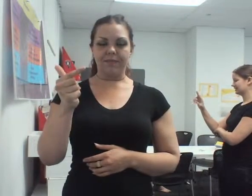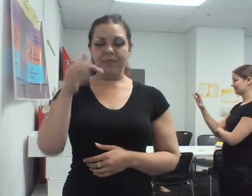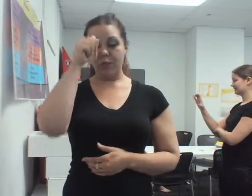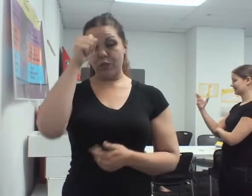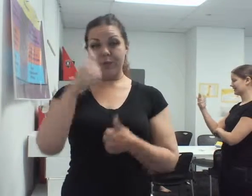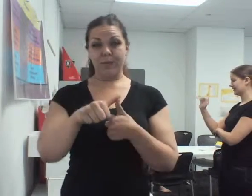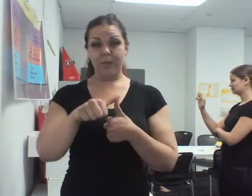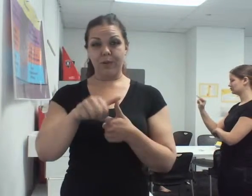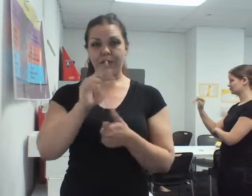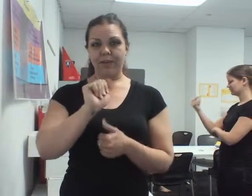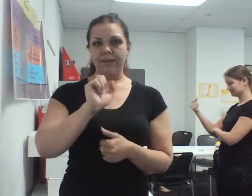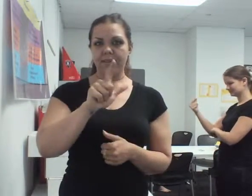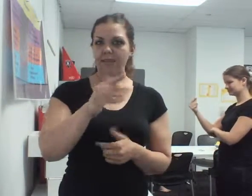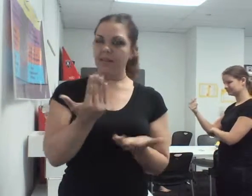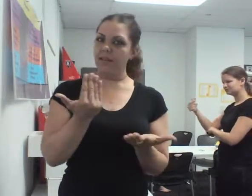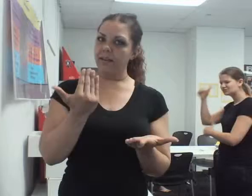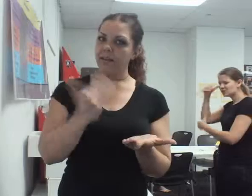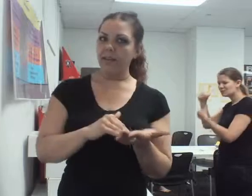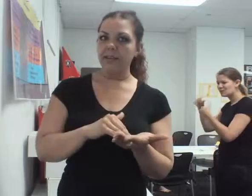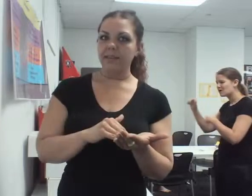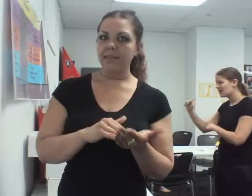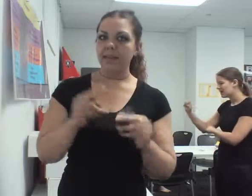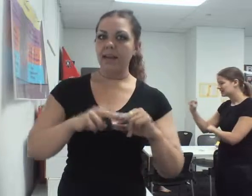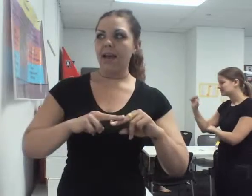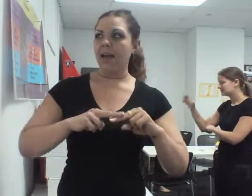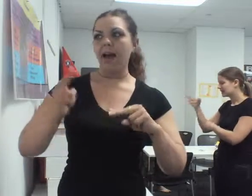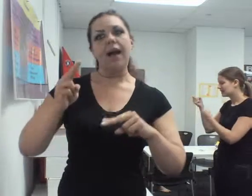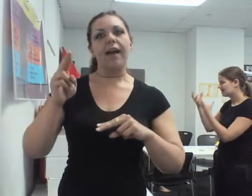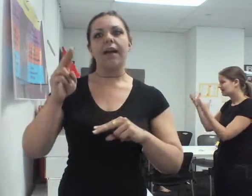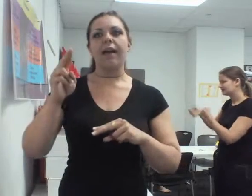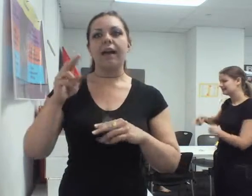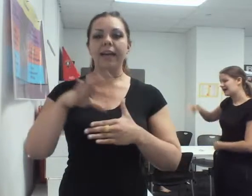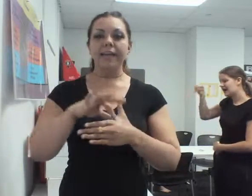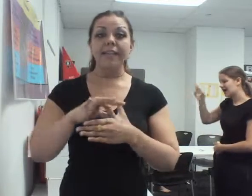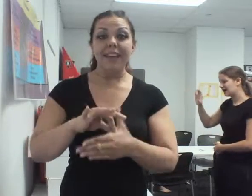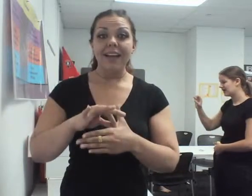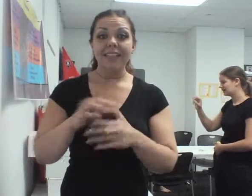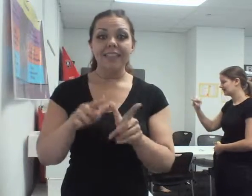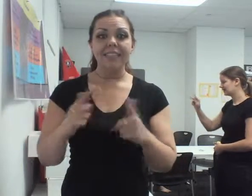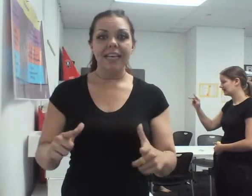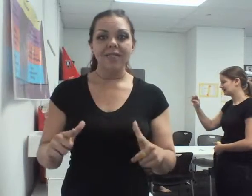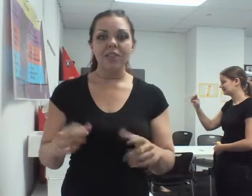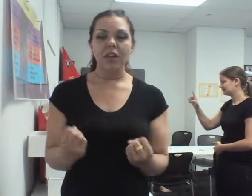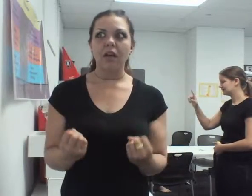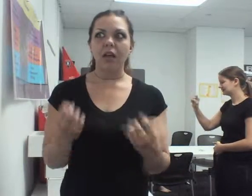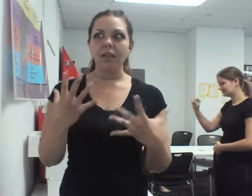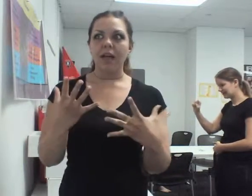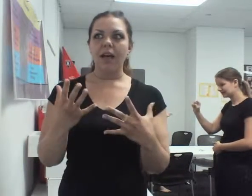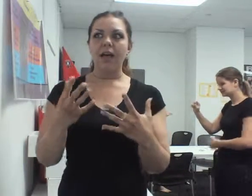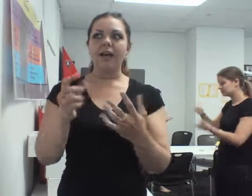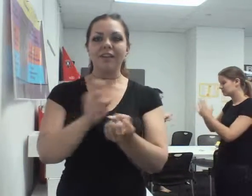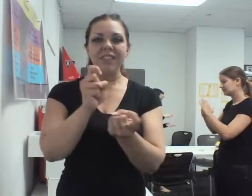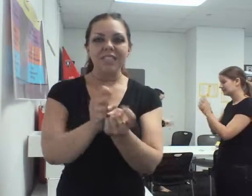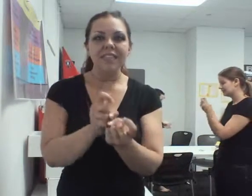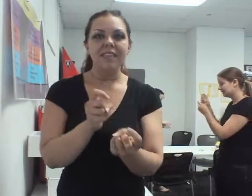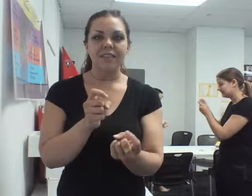again, high contact language. Lots and lots and lots and lots of detail. English, low